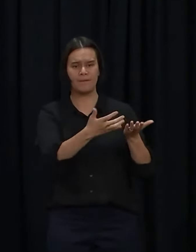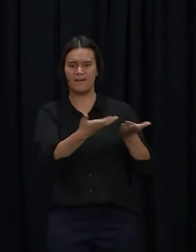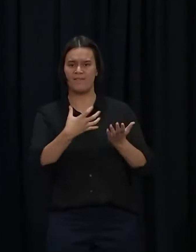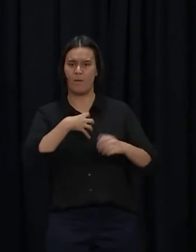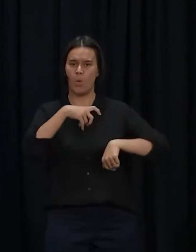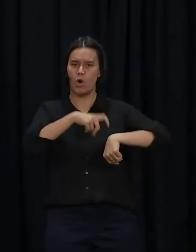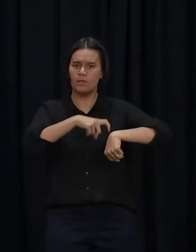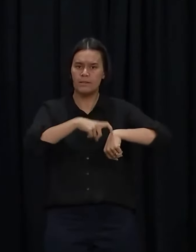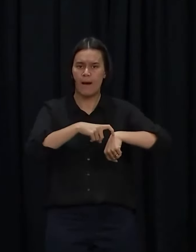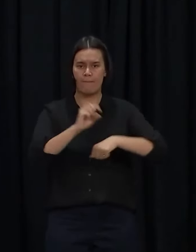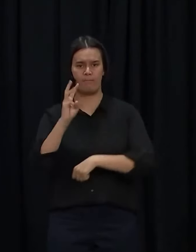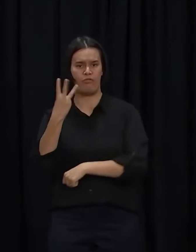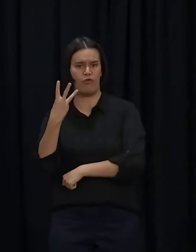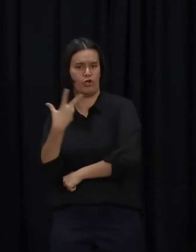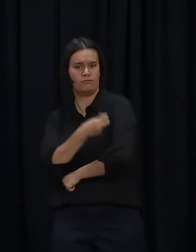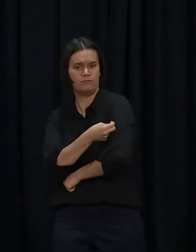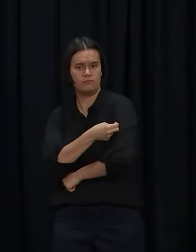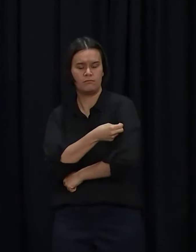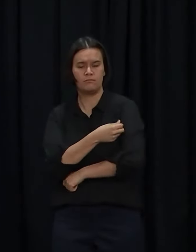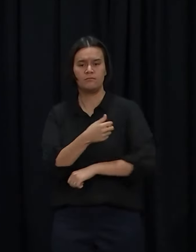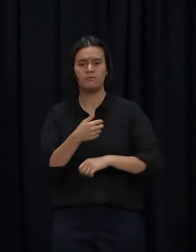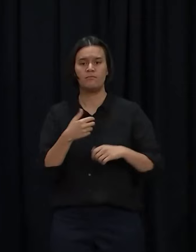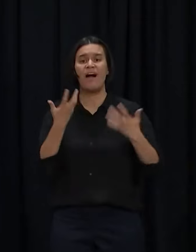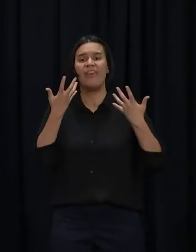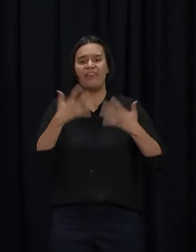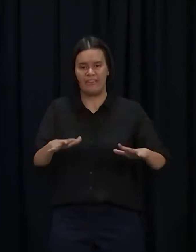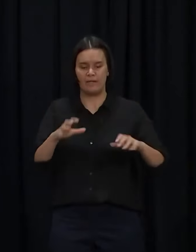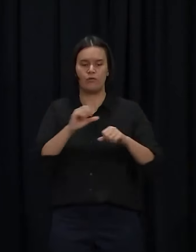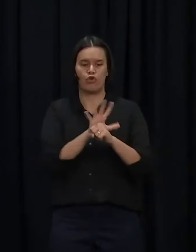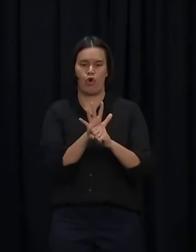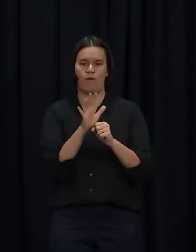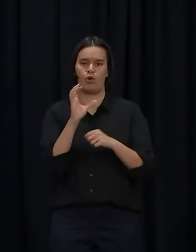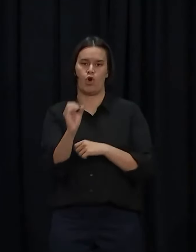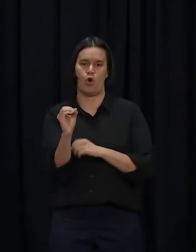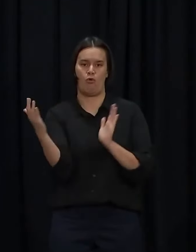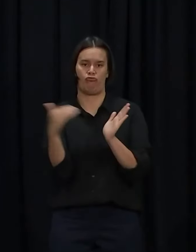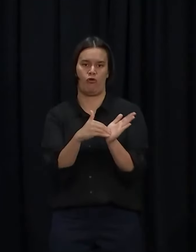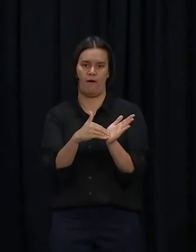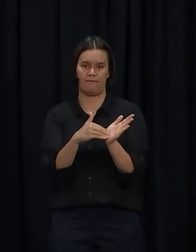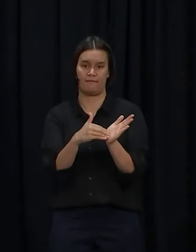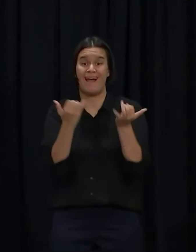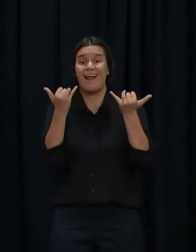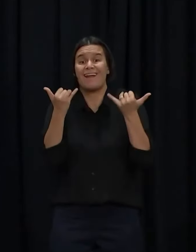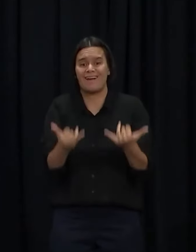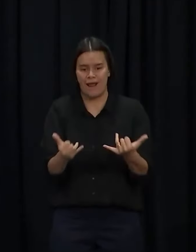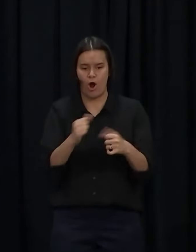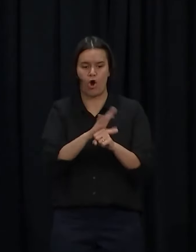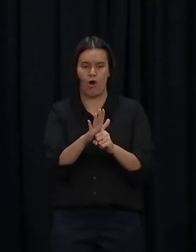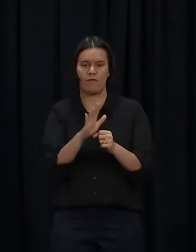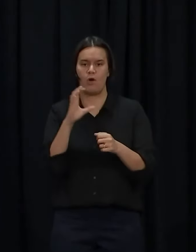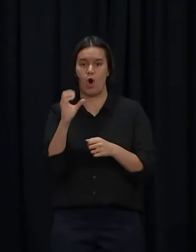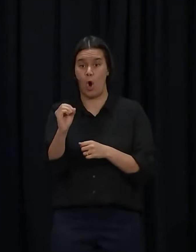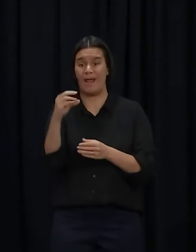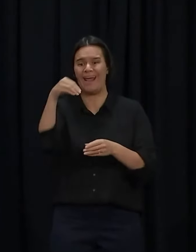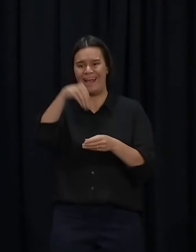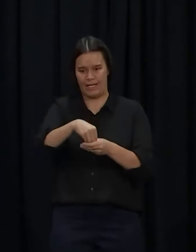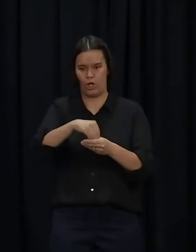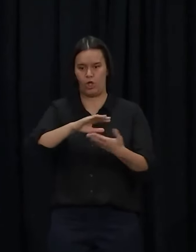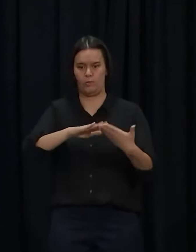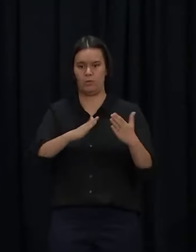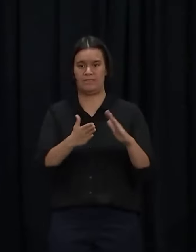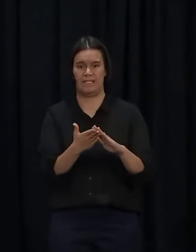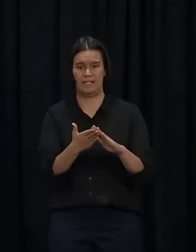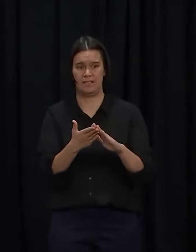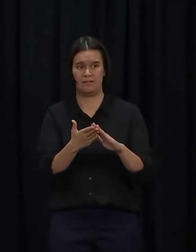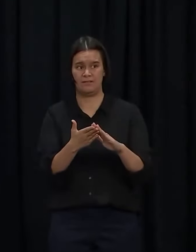continue to boost before Omicron had arrived. Of course, we know now we're dealing with Omicron in the community, and so no change has been made to